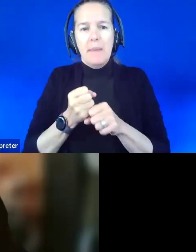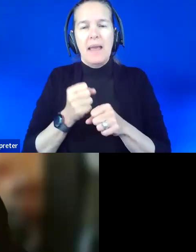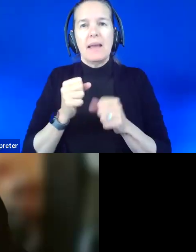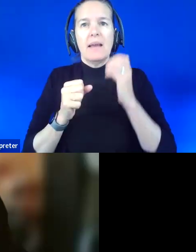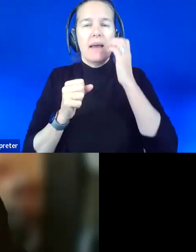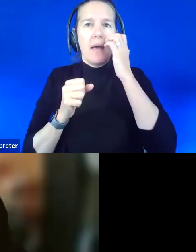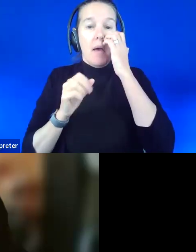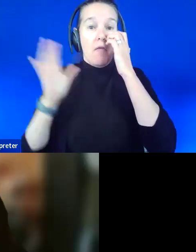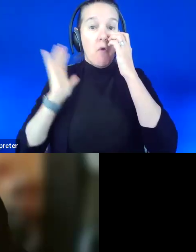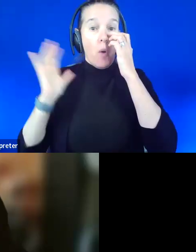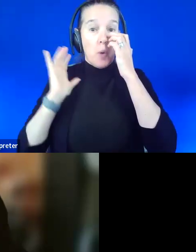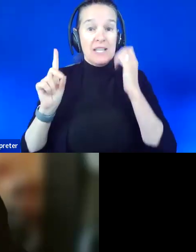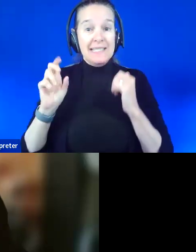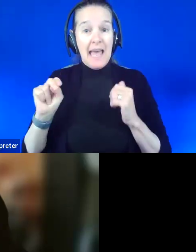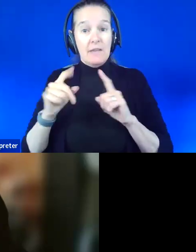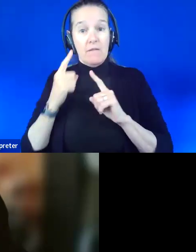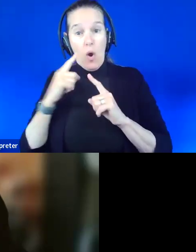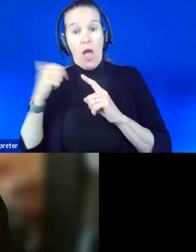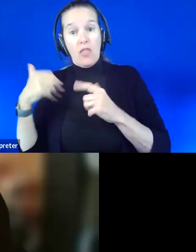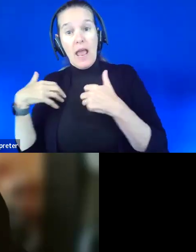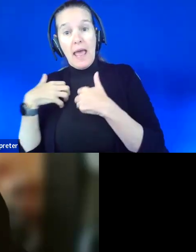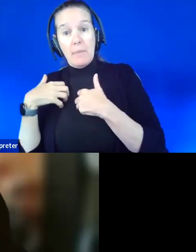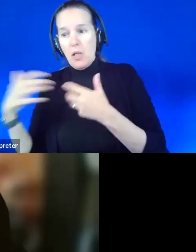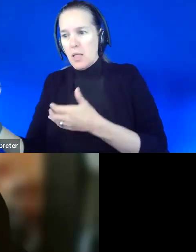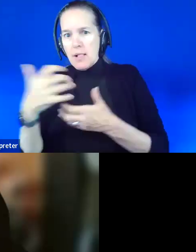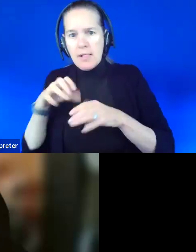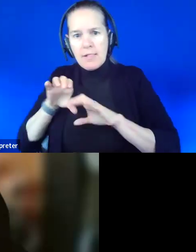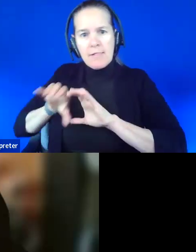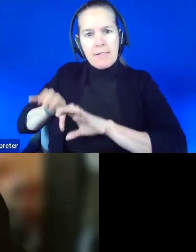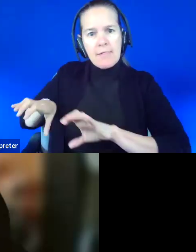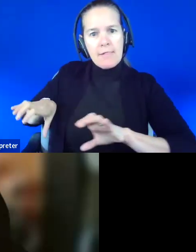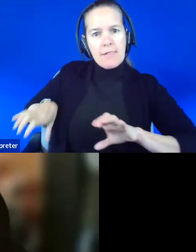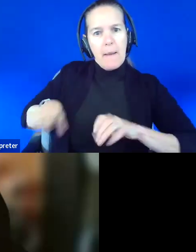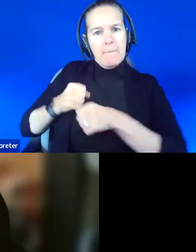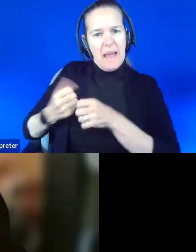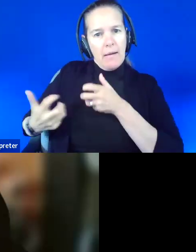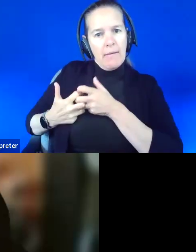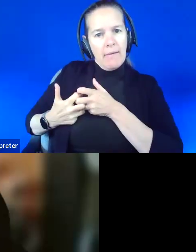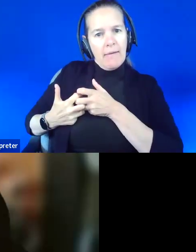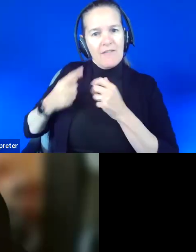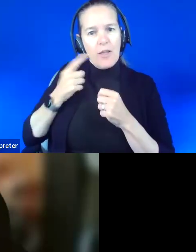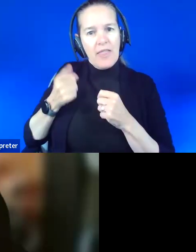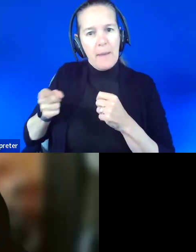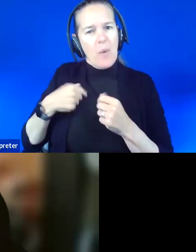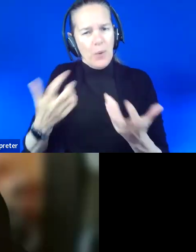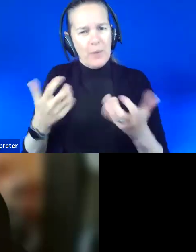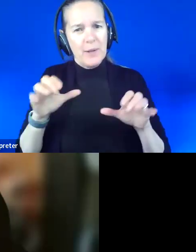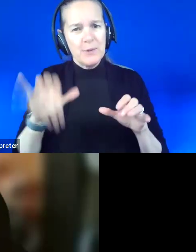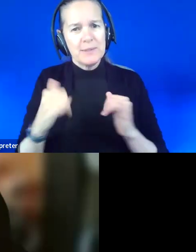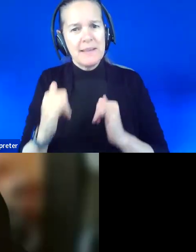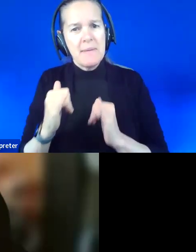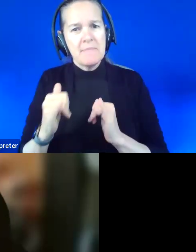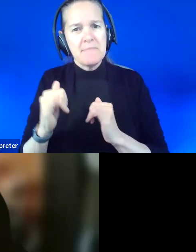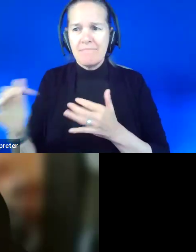animals accessible for them. And that's what we want to do with accessibility, is use what's around us to make things more accessible for everyone.